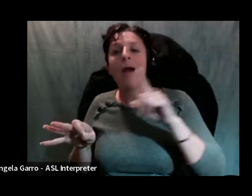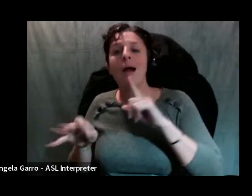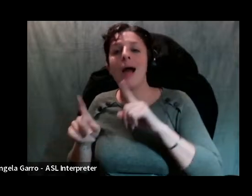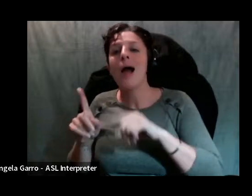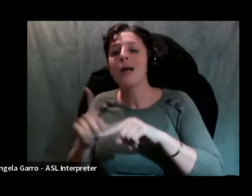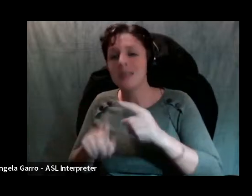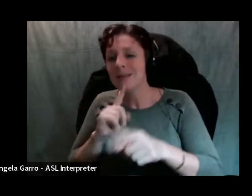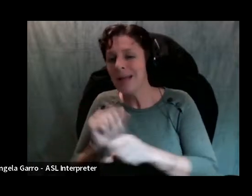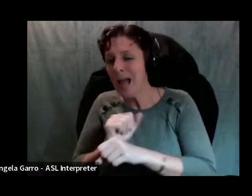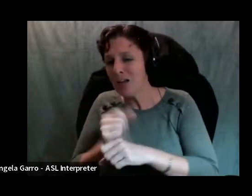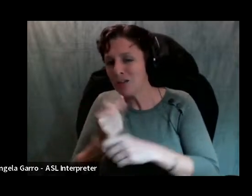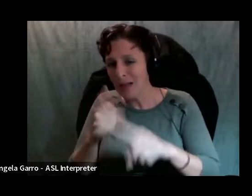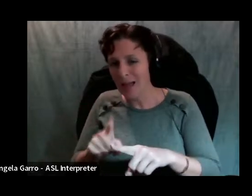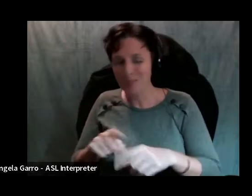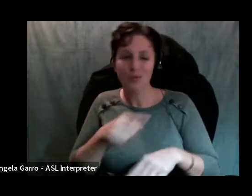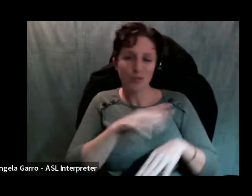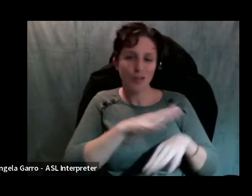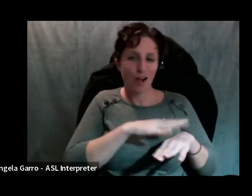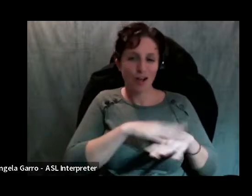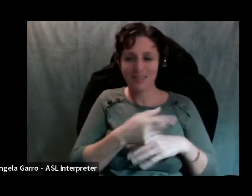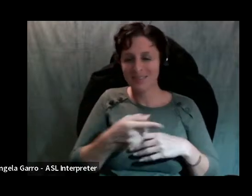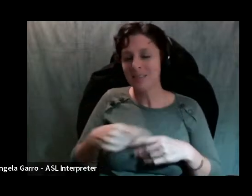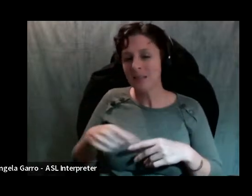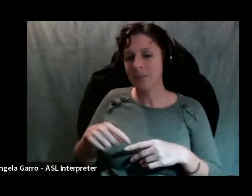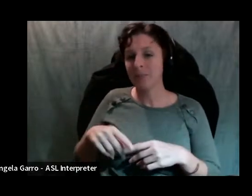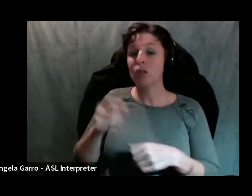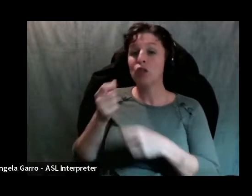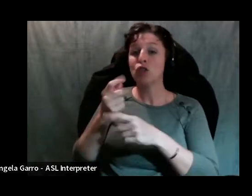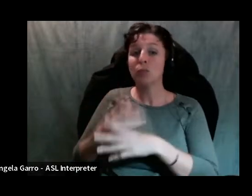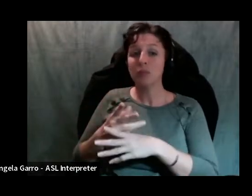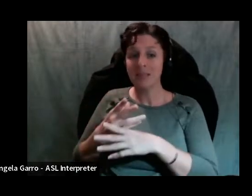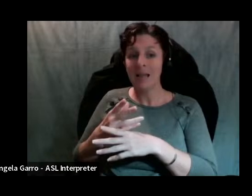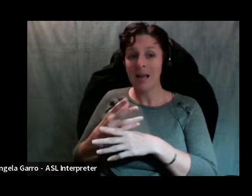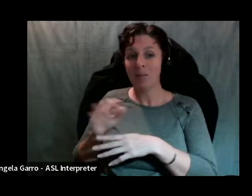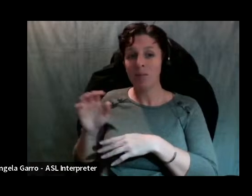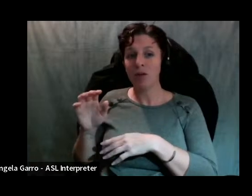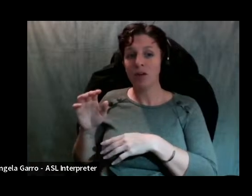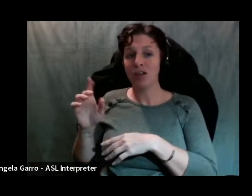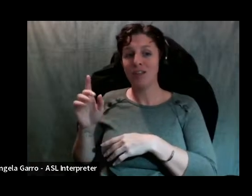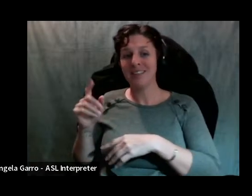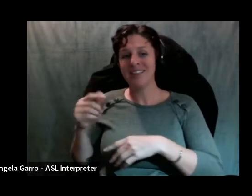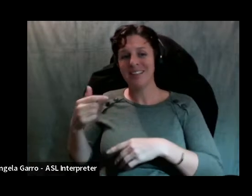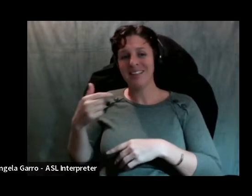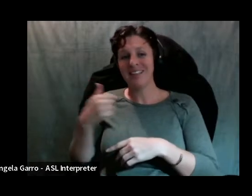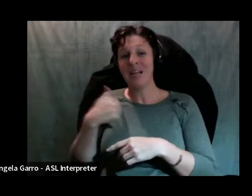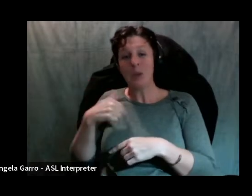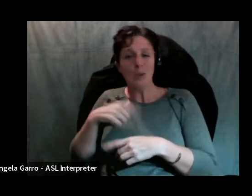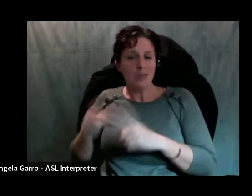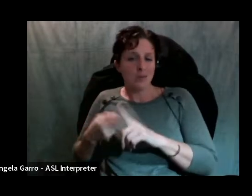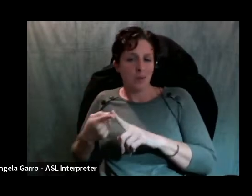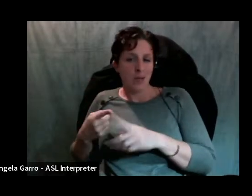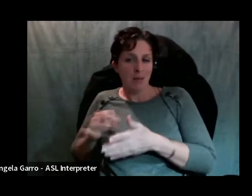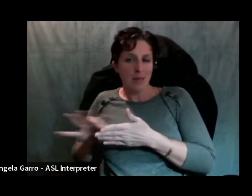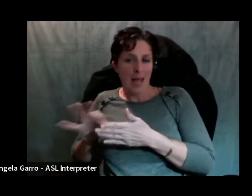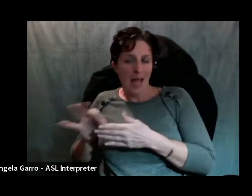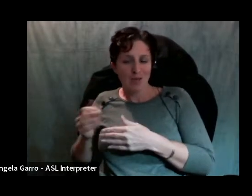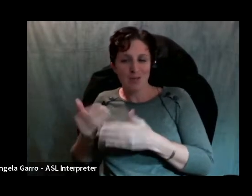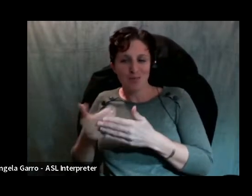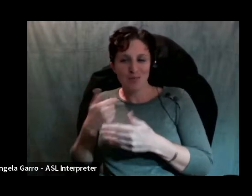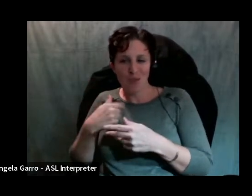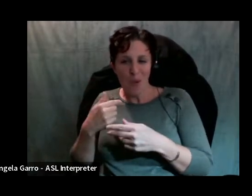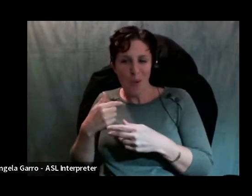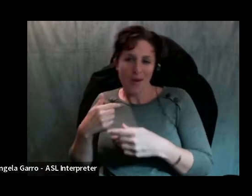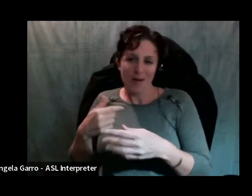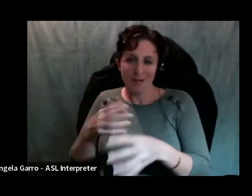You're cautious. Superintendent Booker. So superintendents sometimes count their chickens before they hatch. And Uh-oh. so part